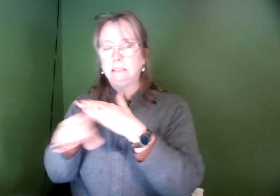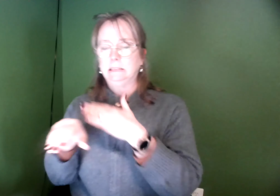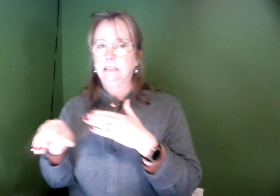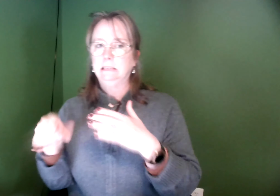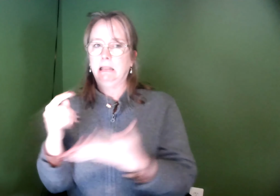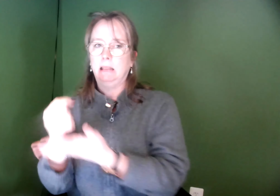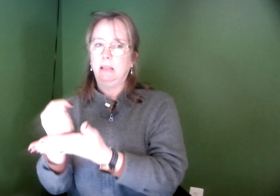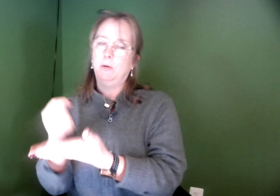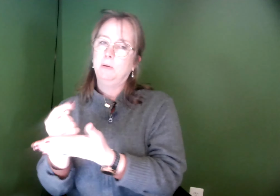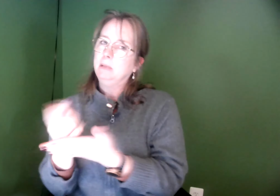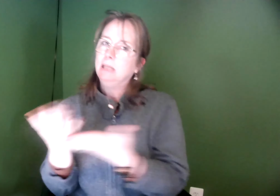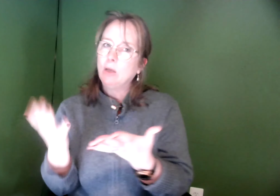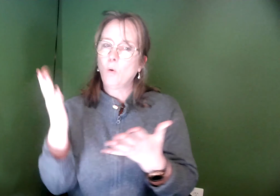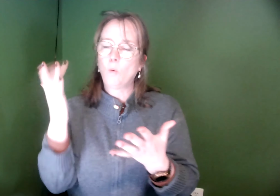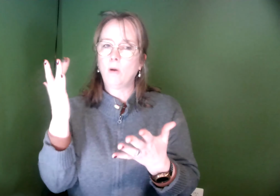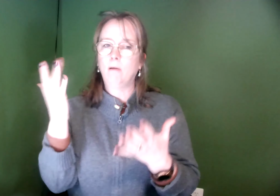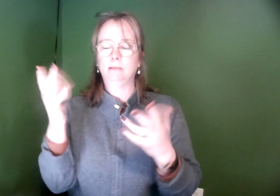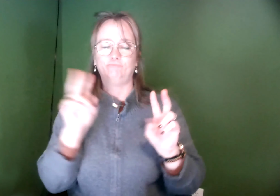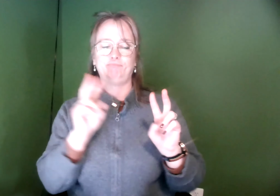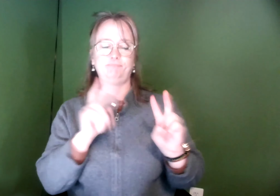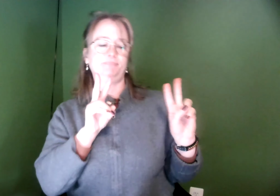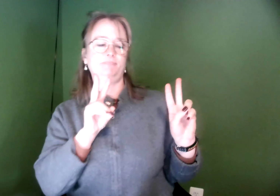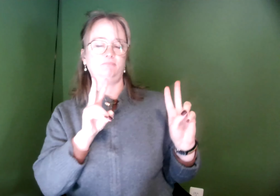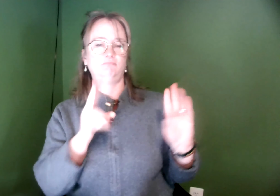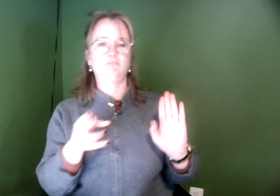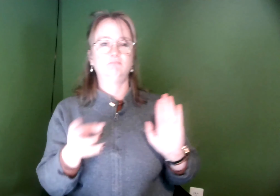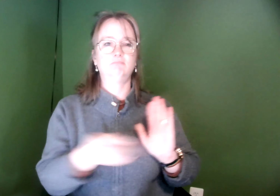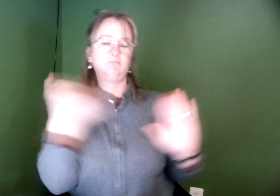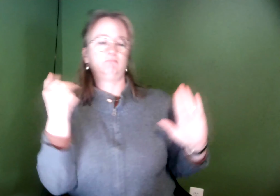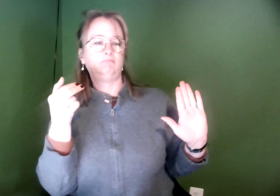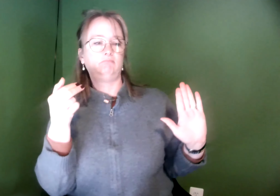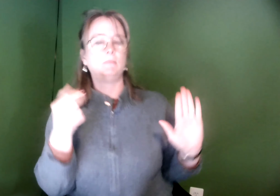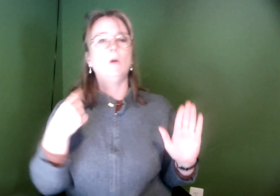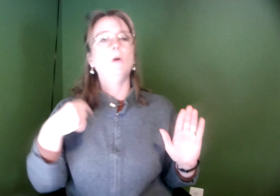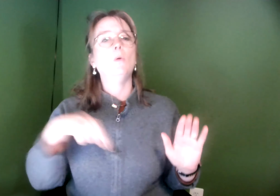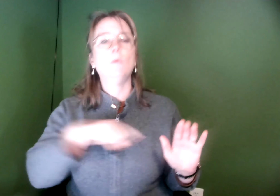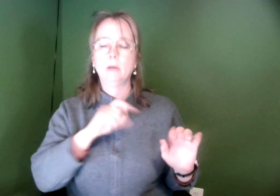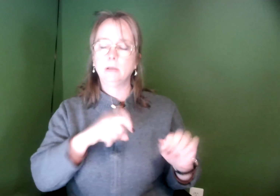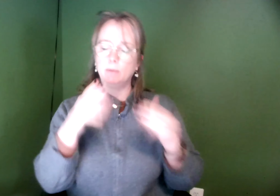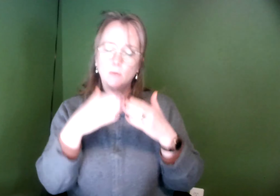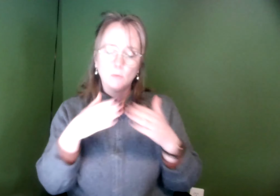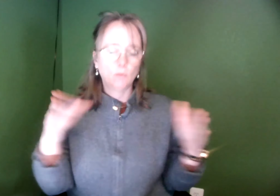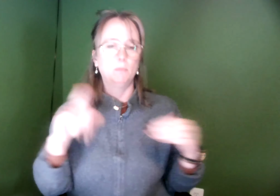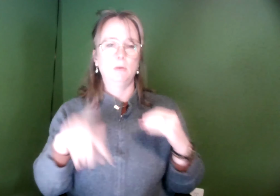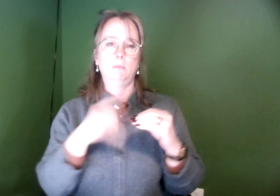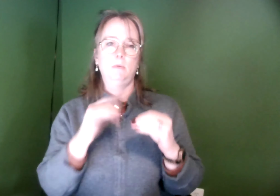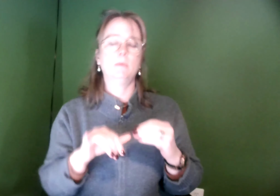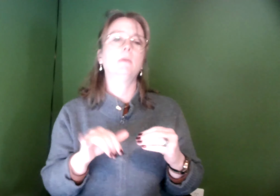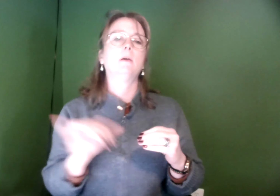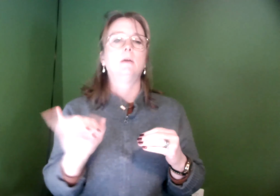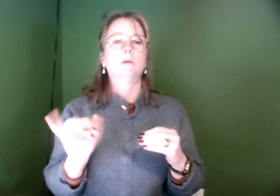still. So we need to be very, very open about those issues, but at the same time, adding